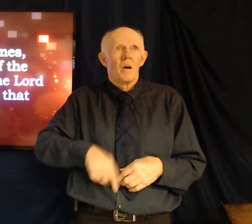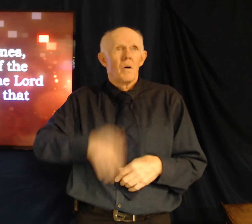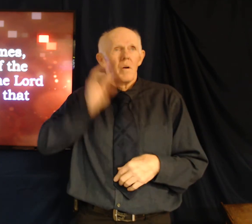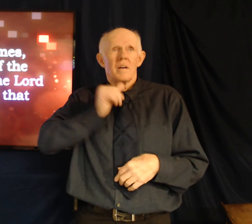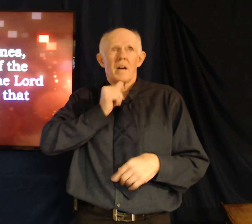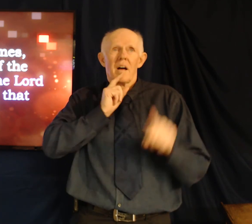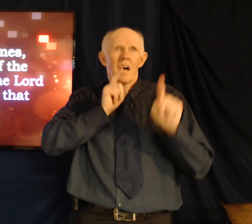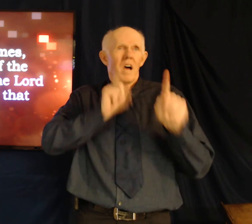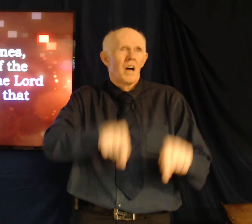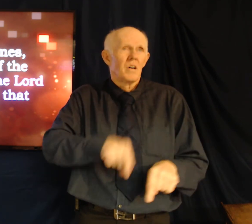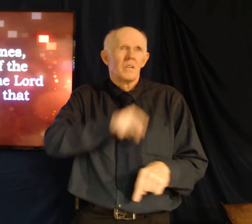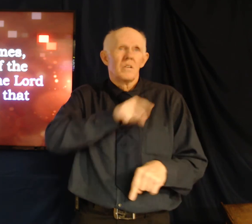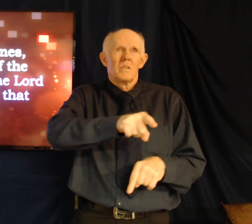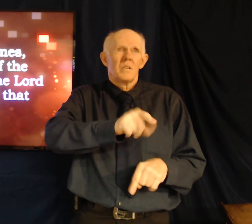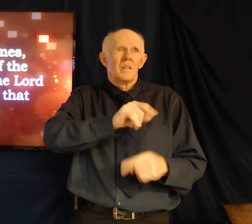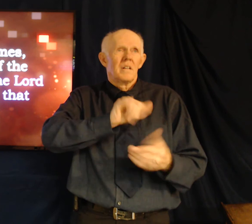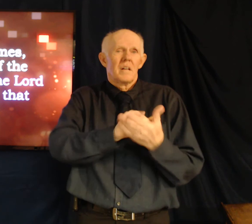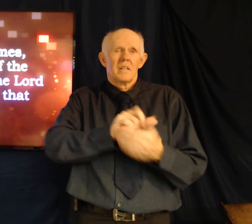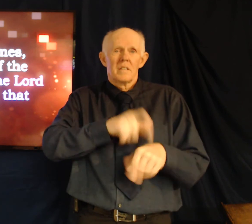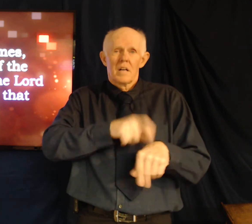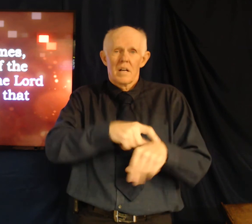Lord. Will not answer you. At that time.